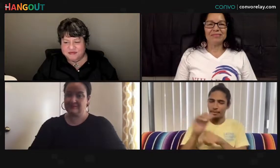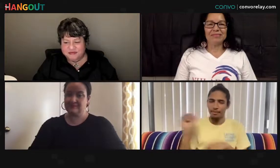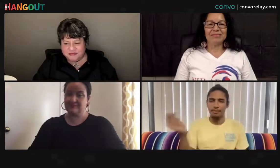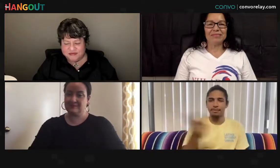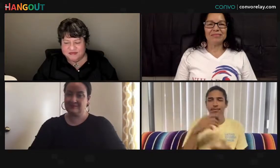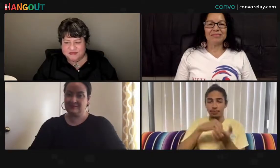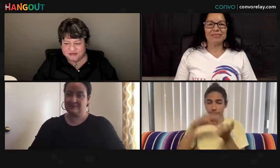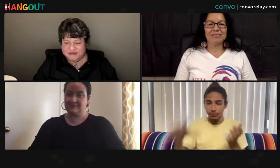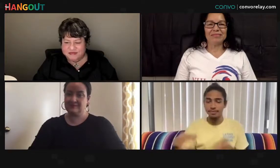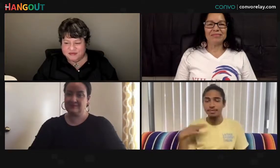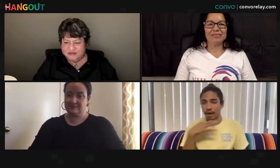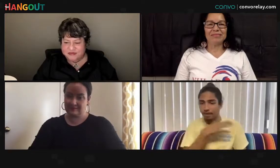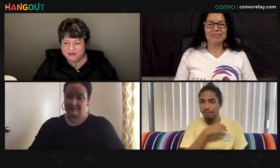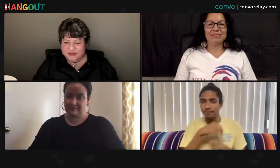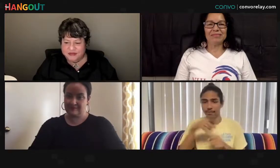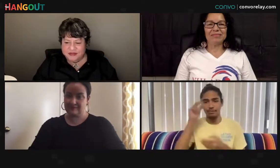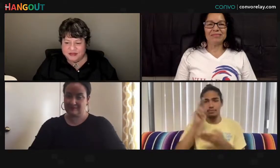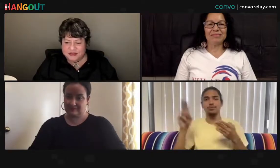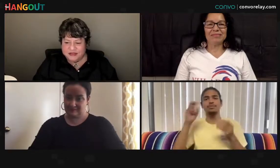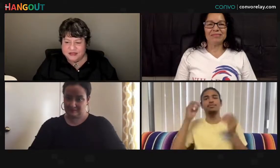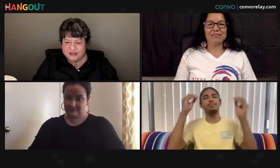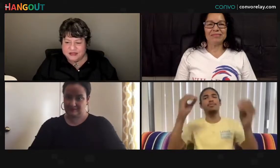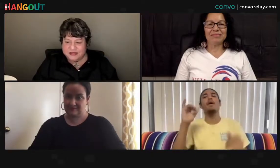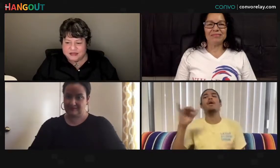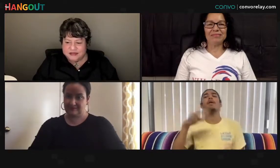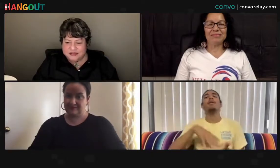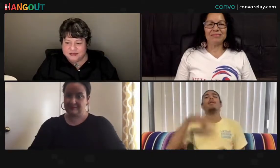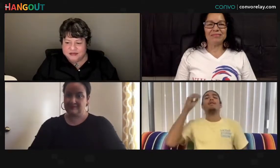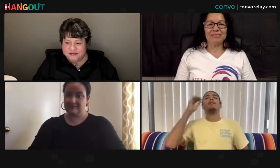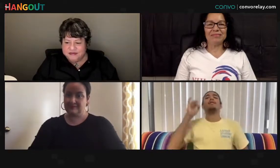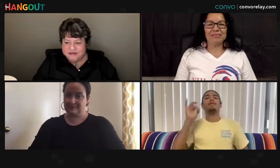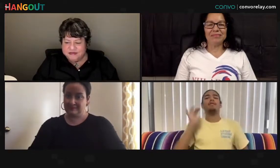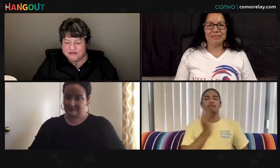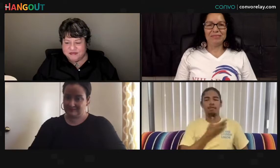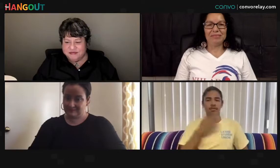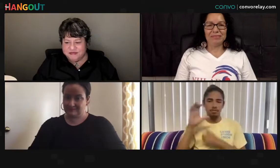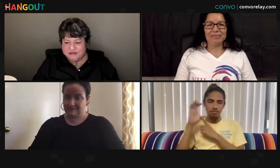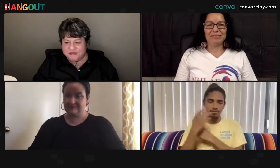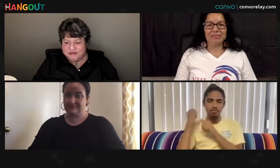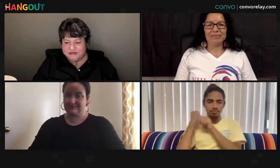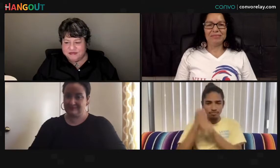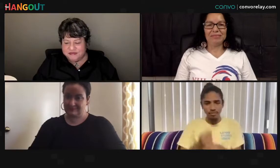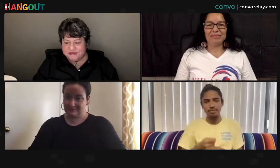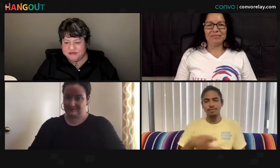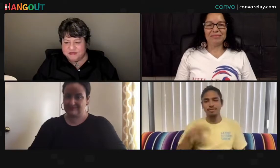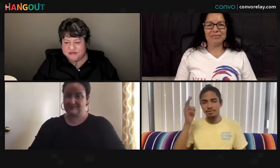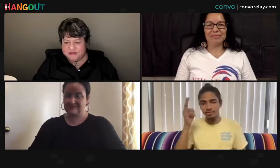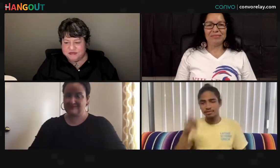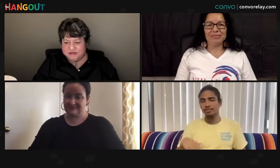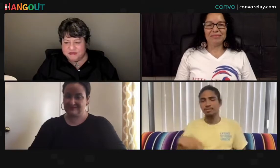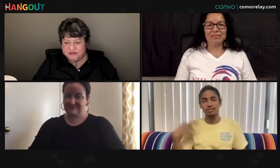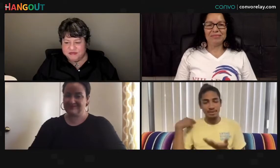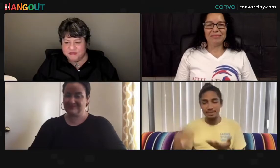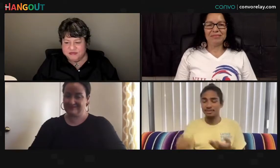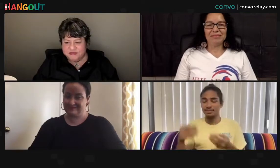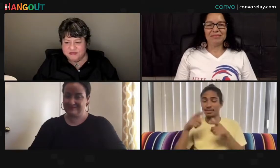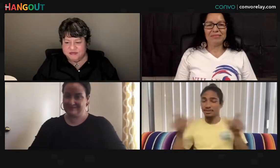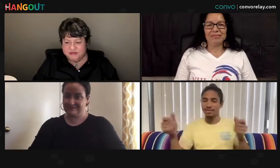similarities, but they are very much different. So getting exposure to the university here is a part of what we do. I mean, we